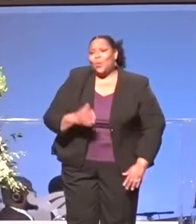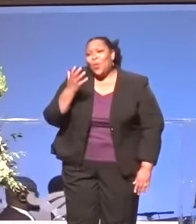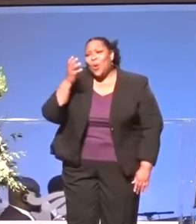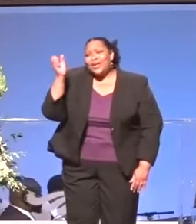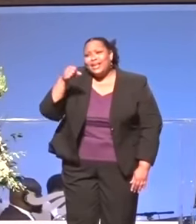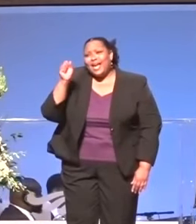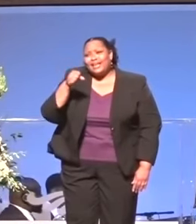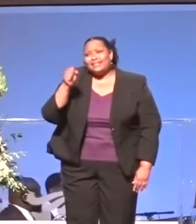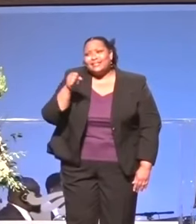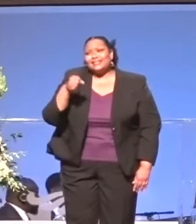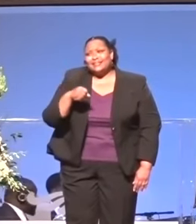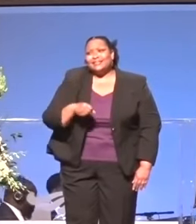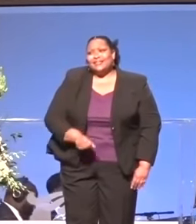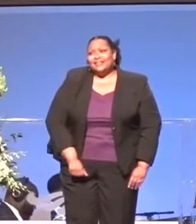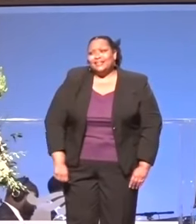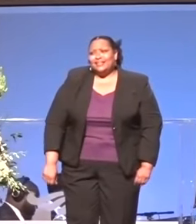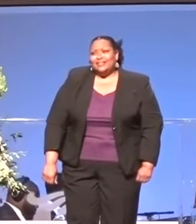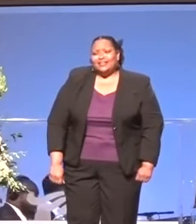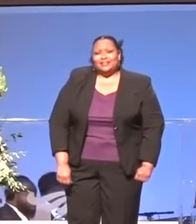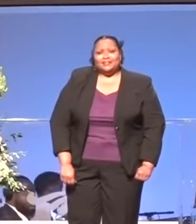Oh yes. Jesus.